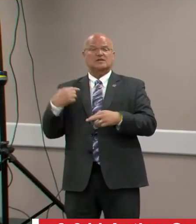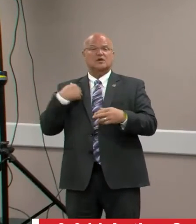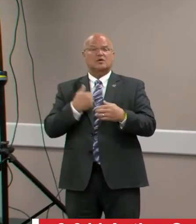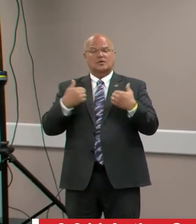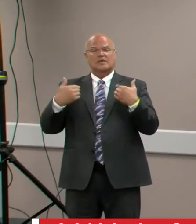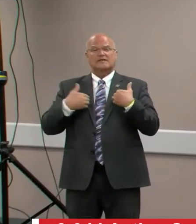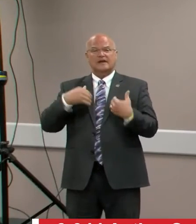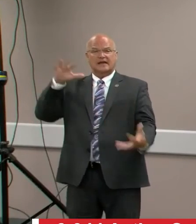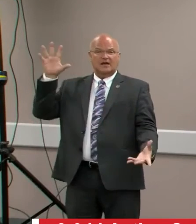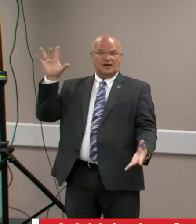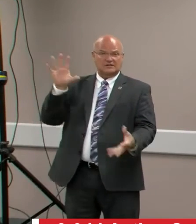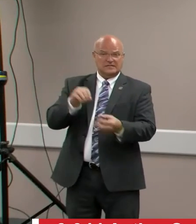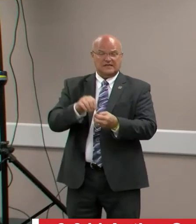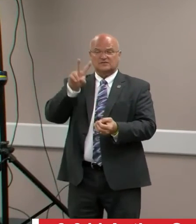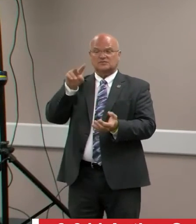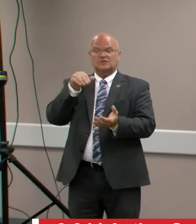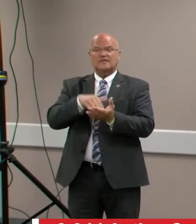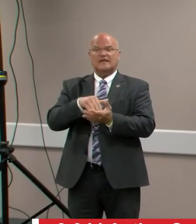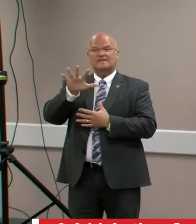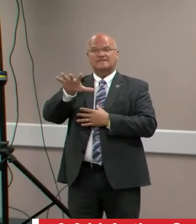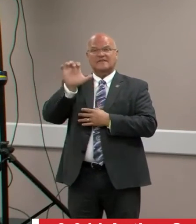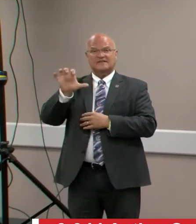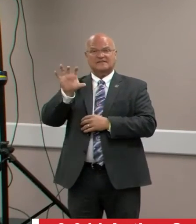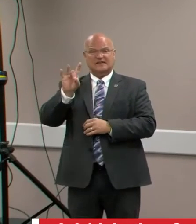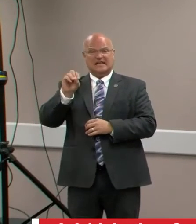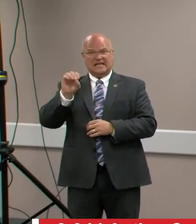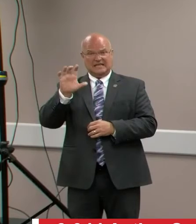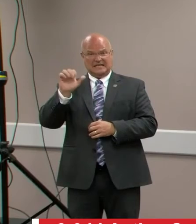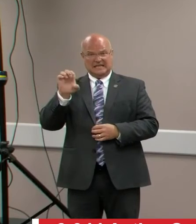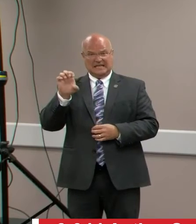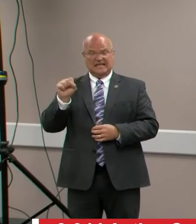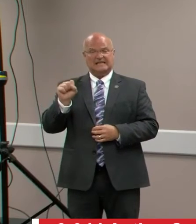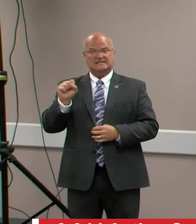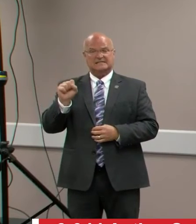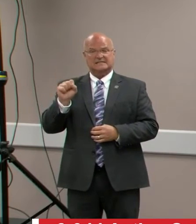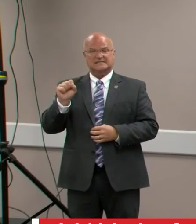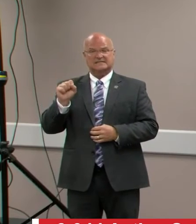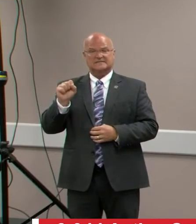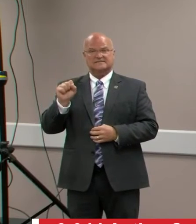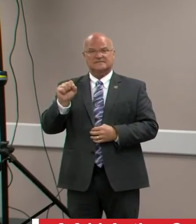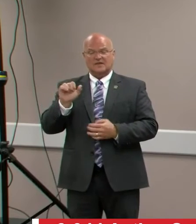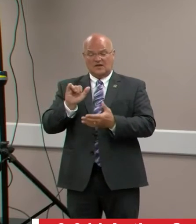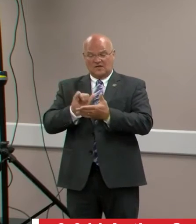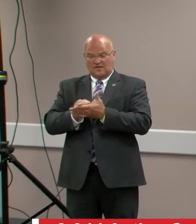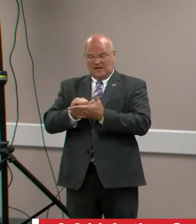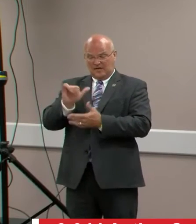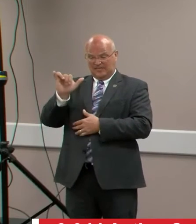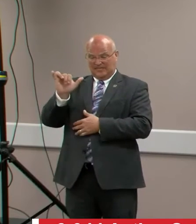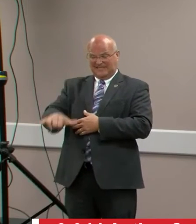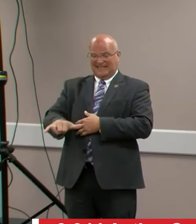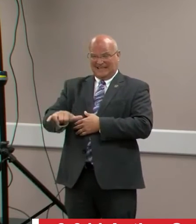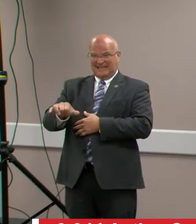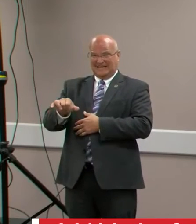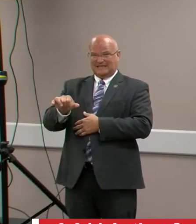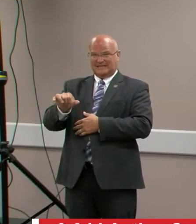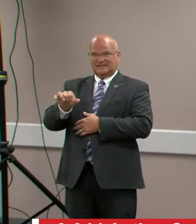have had a total of 2,580 cases. Of those,